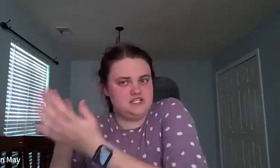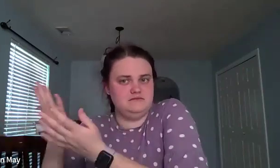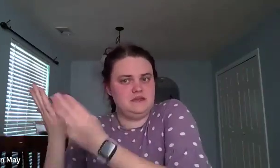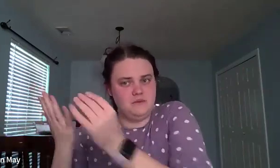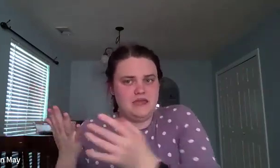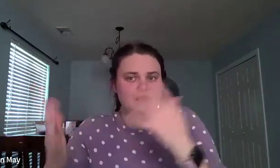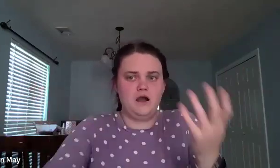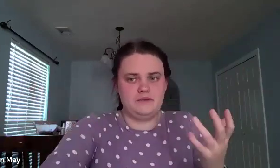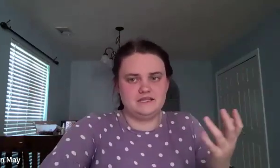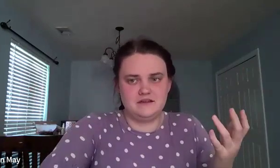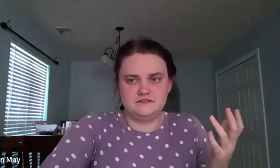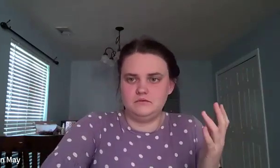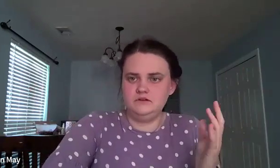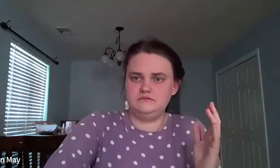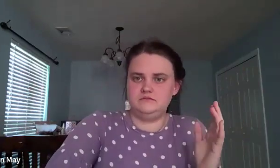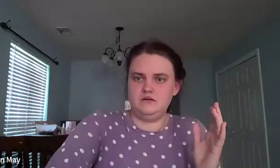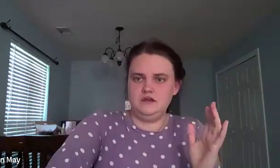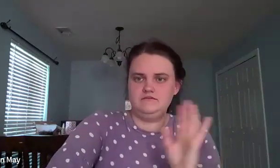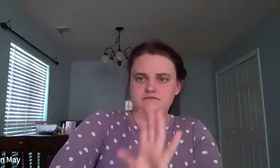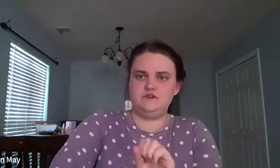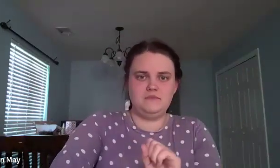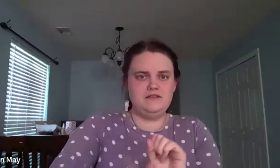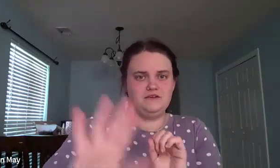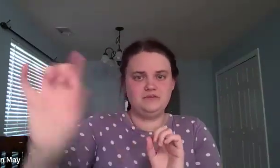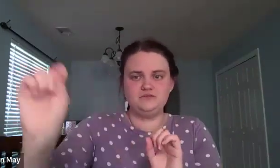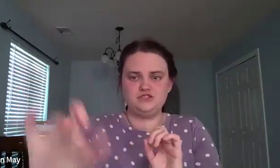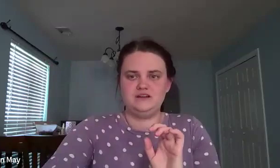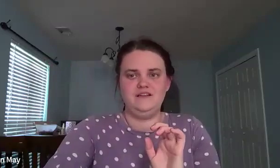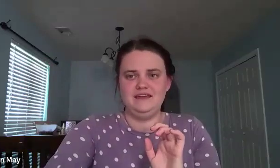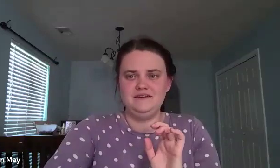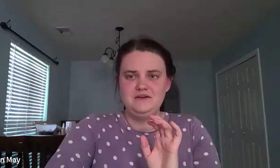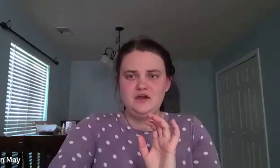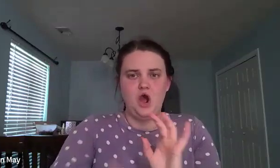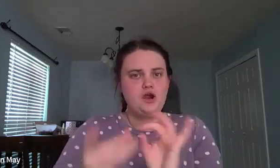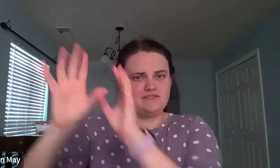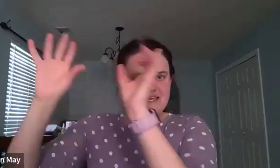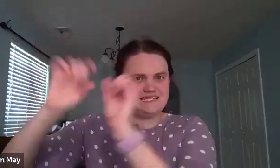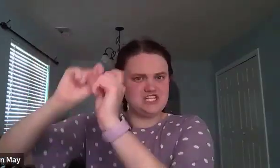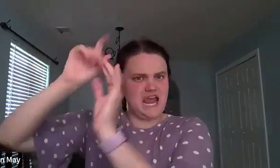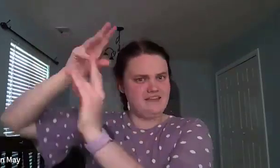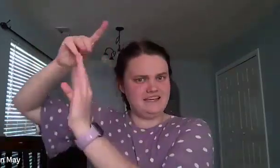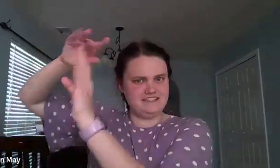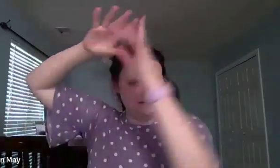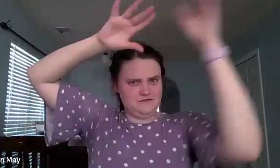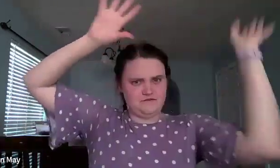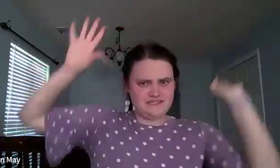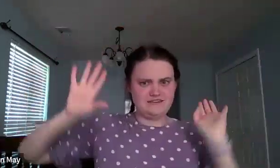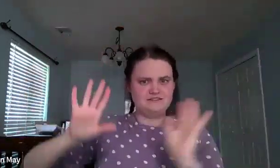of MMA and combat stuff. So what? Okay. Sorry. My like computer was trying to like heart the message and add like a ton of different fancy things. I was like,